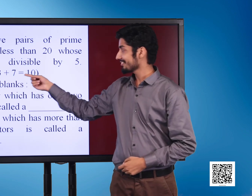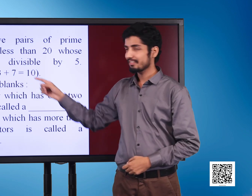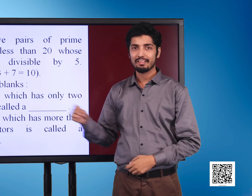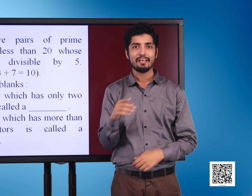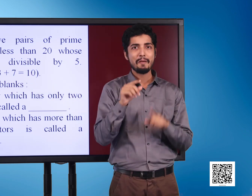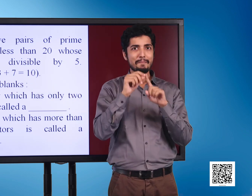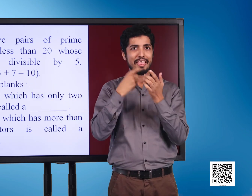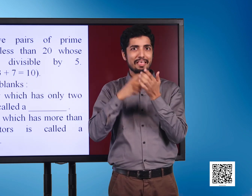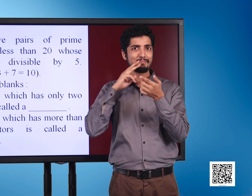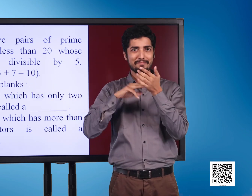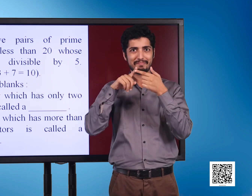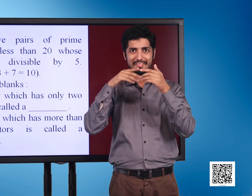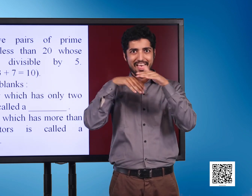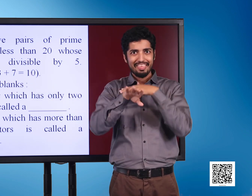3 plus 7 is equal to 10.